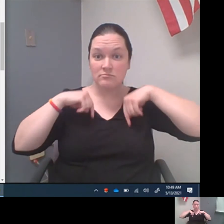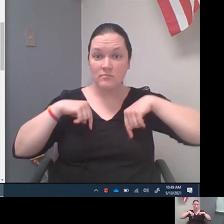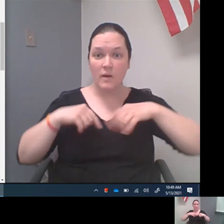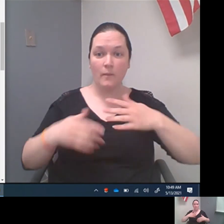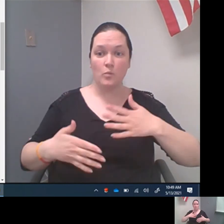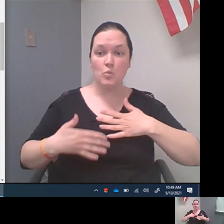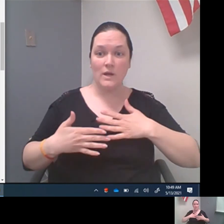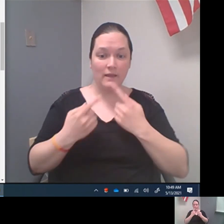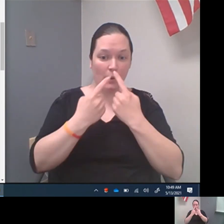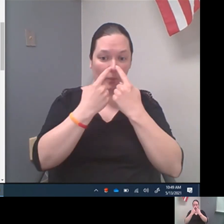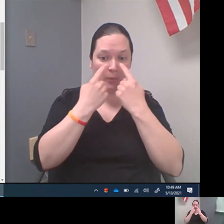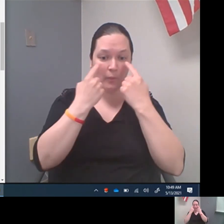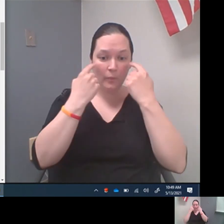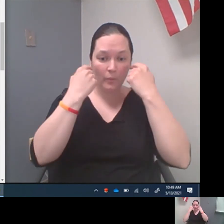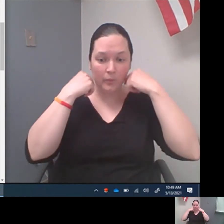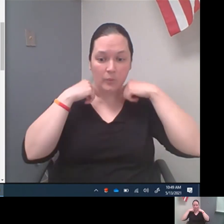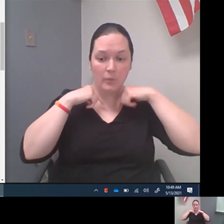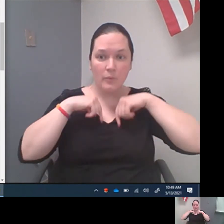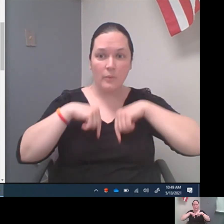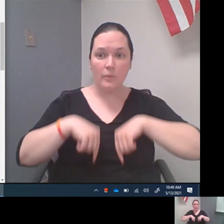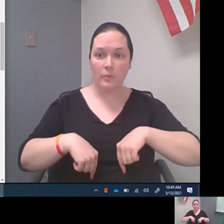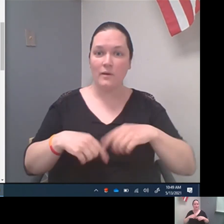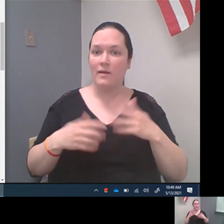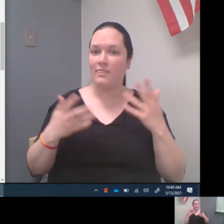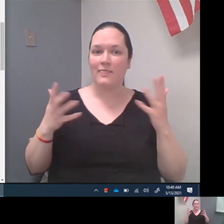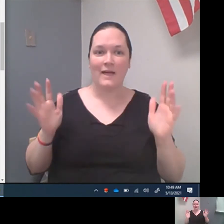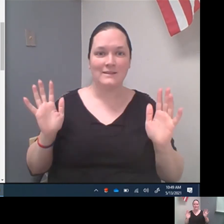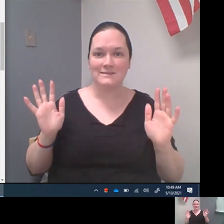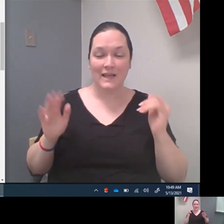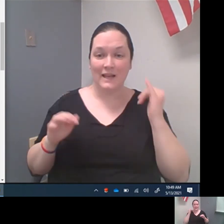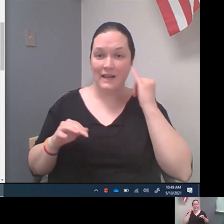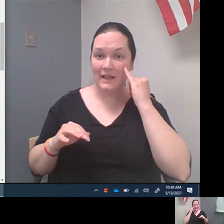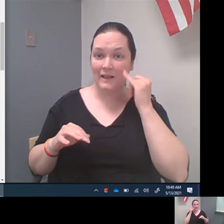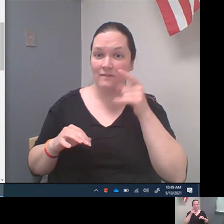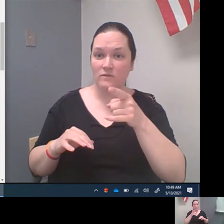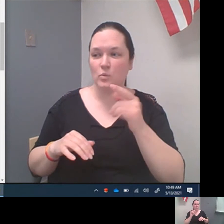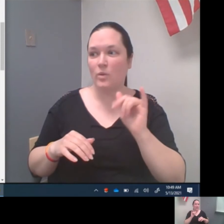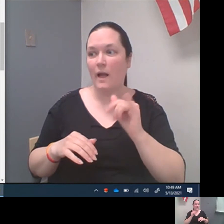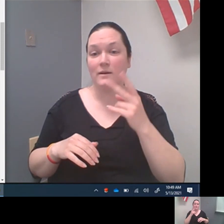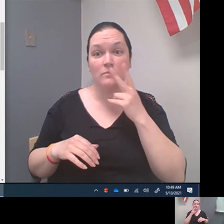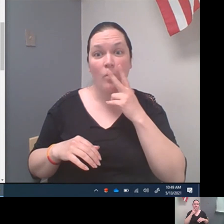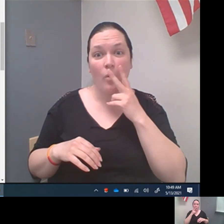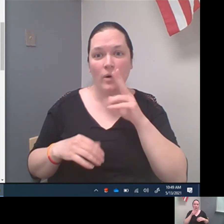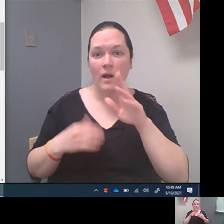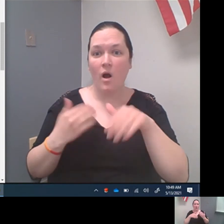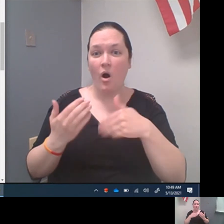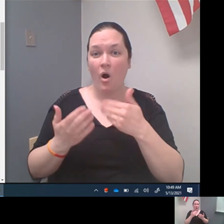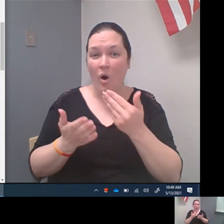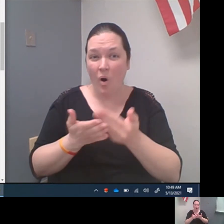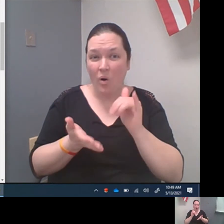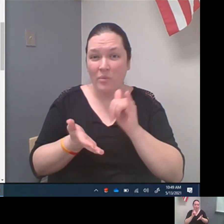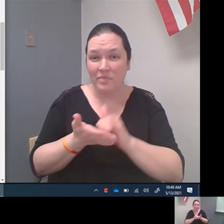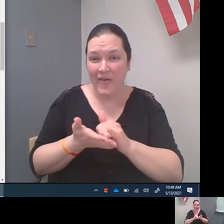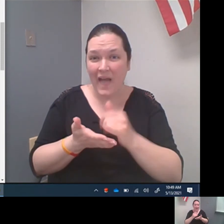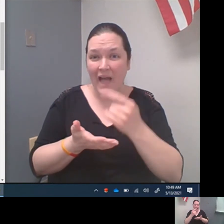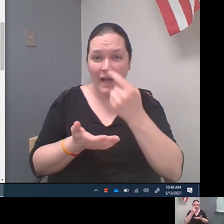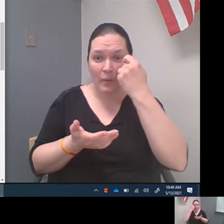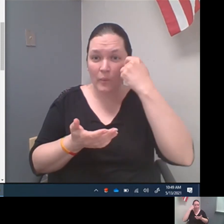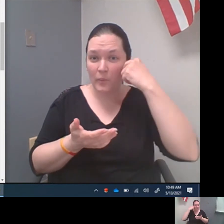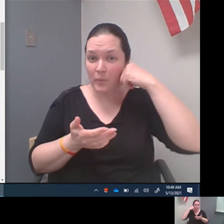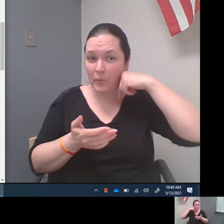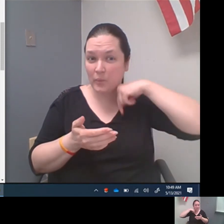goes in, and then that's the end of it. And so if you take things in, like if you smoke, all the material that comes in is going to go